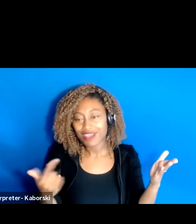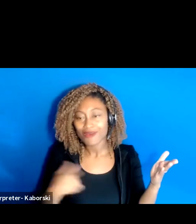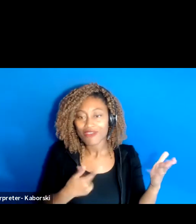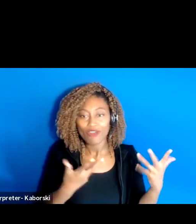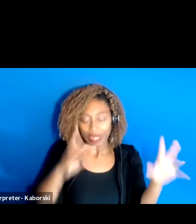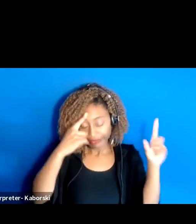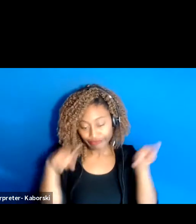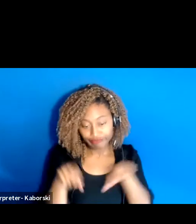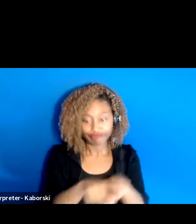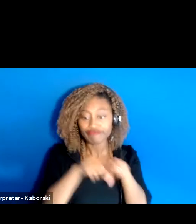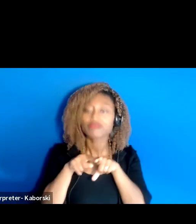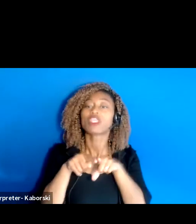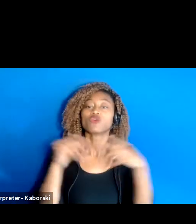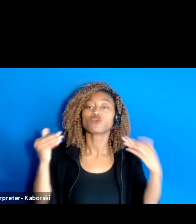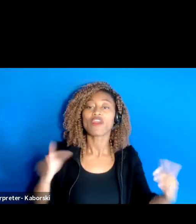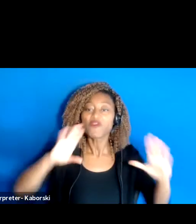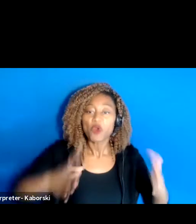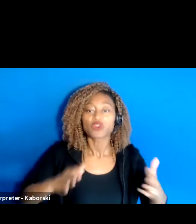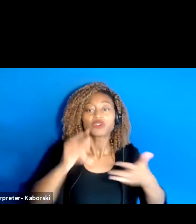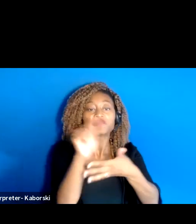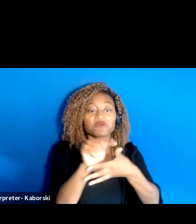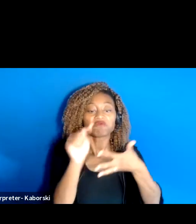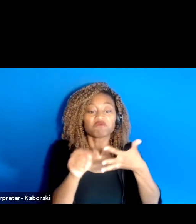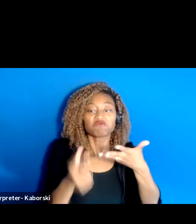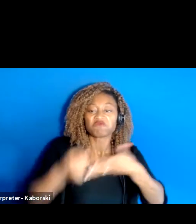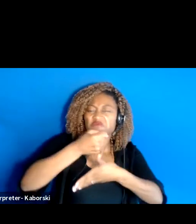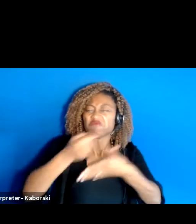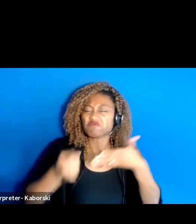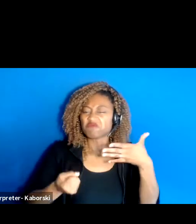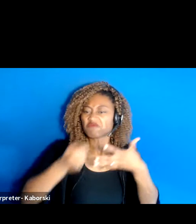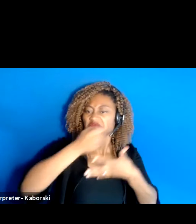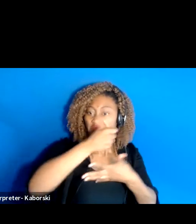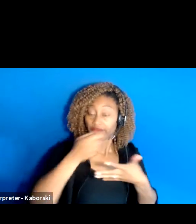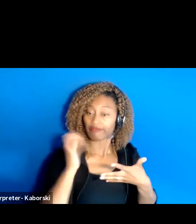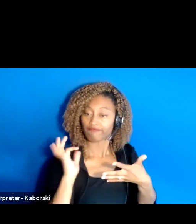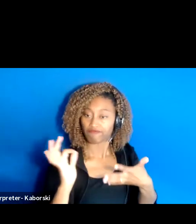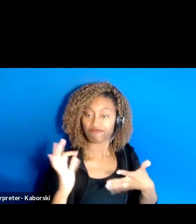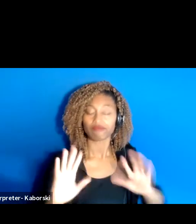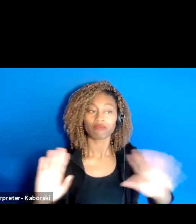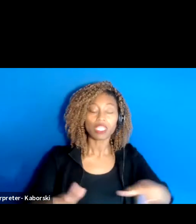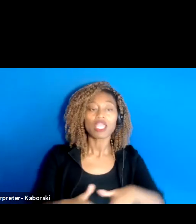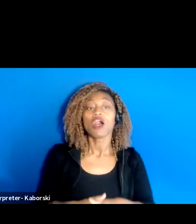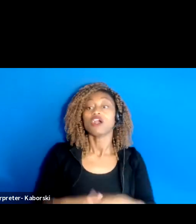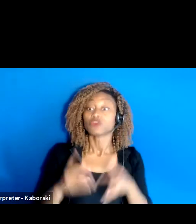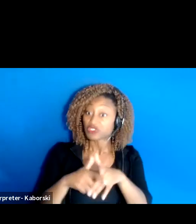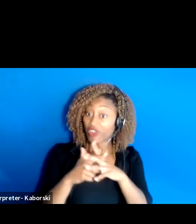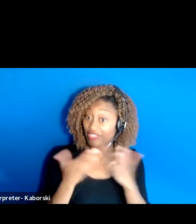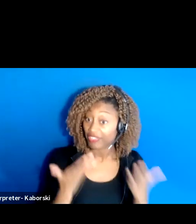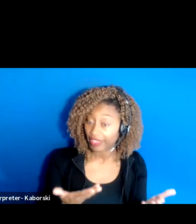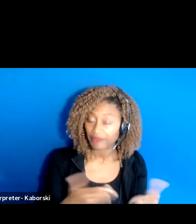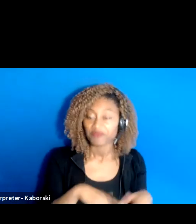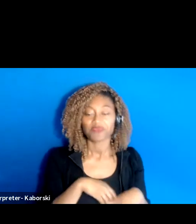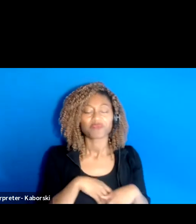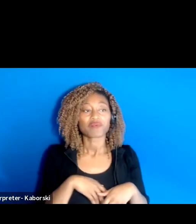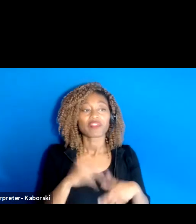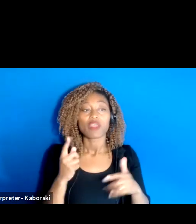agreed that we should focus on a statewide direction. So we started there. And some of the, one